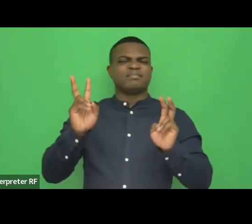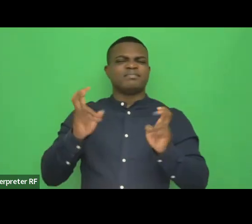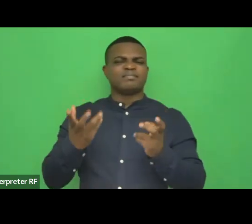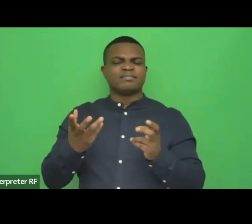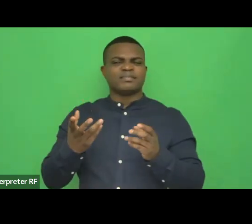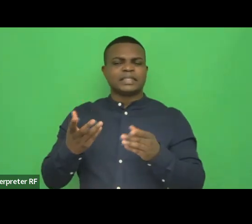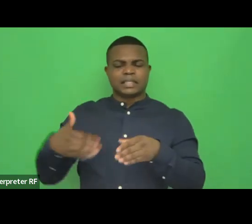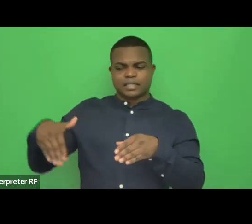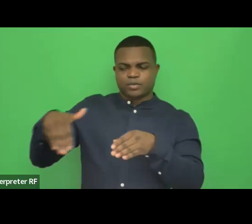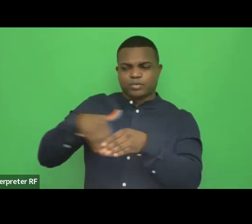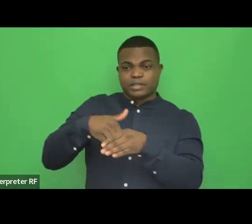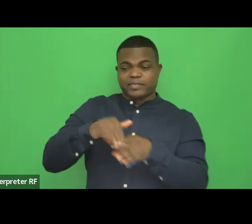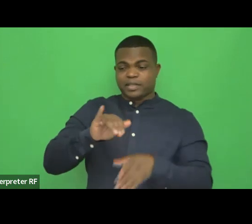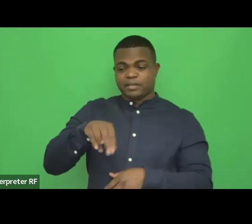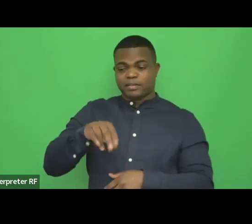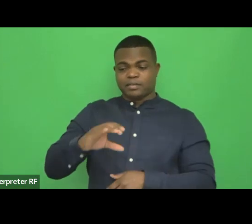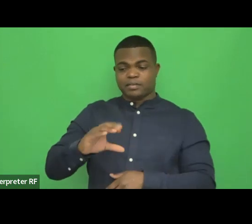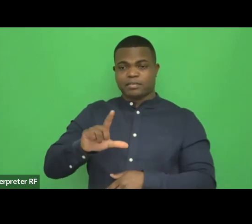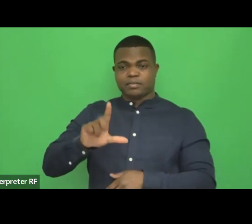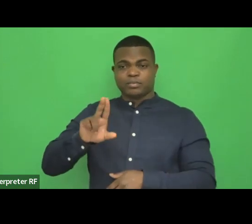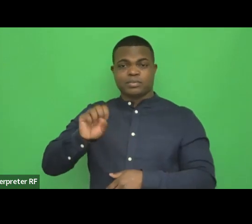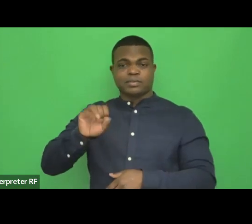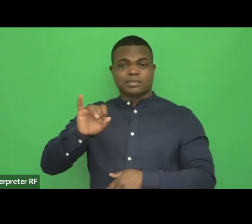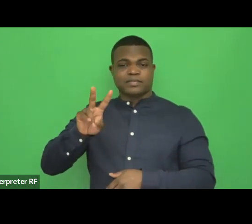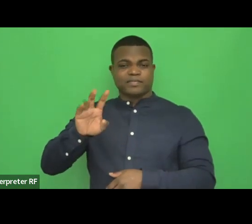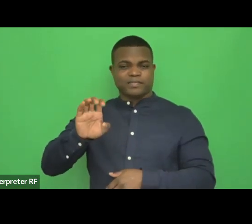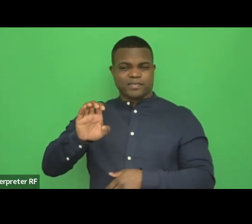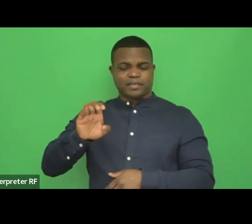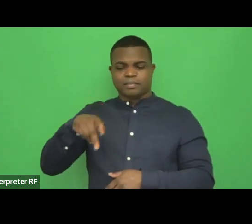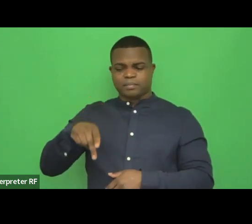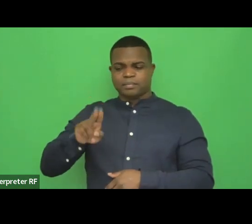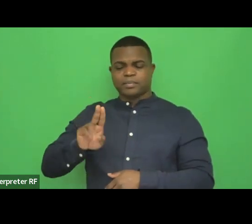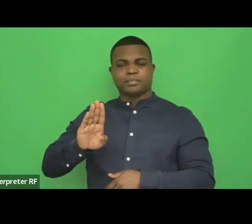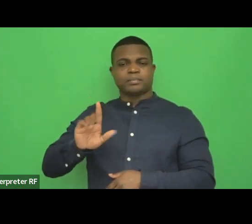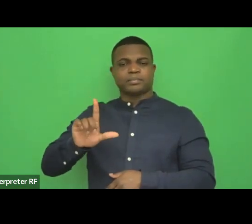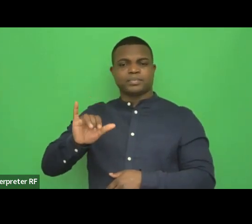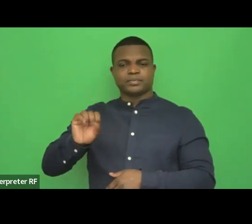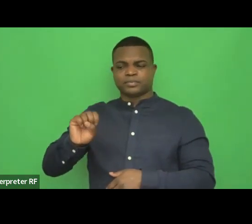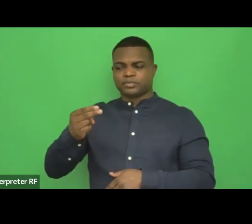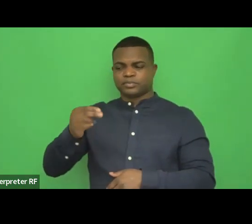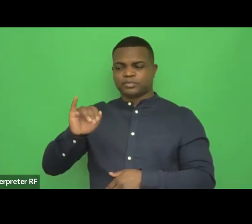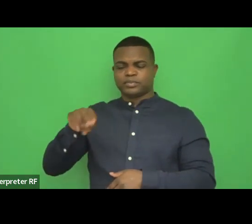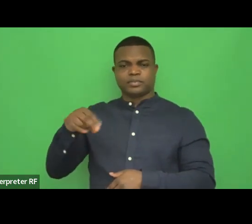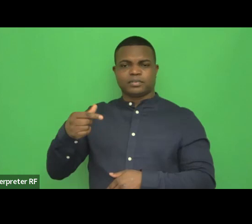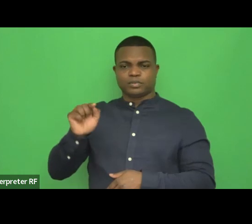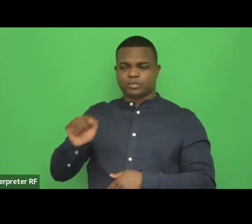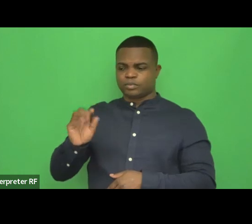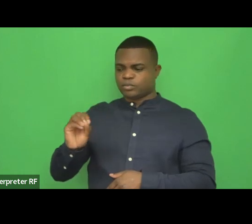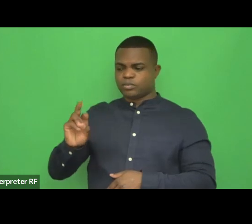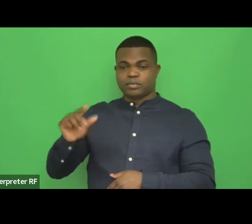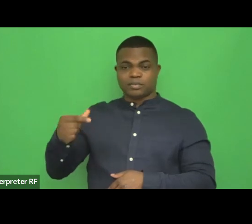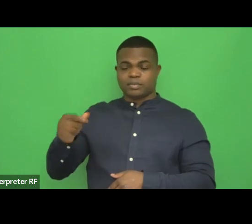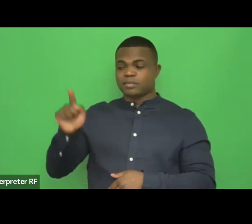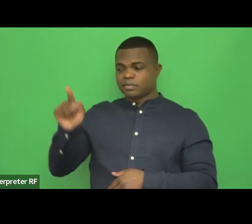accessibility. But I've also got the icons of 4 that I might mention just as giving an